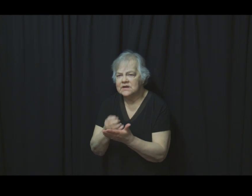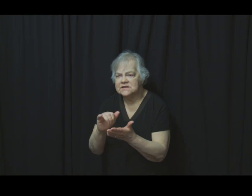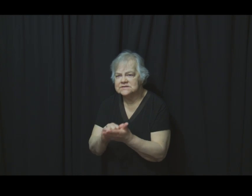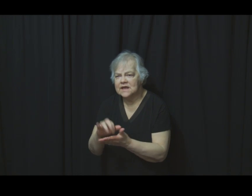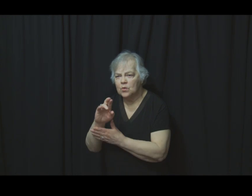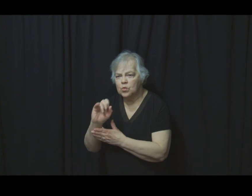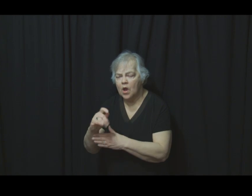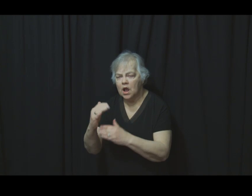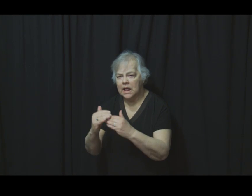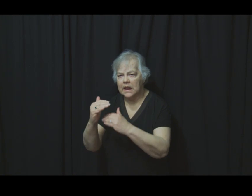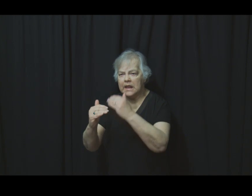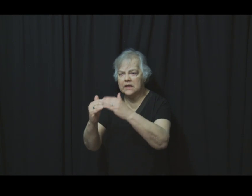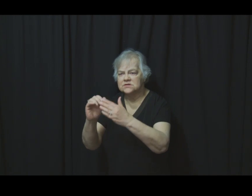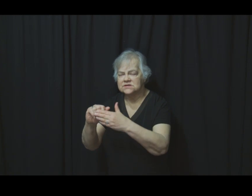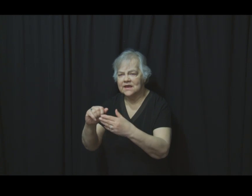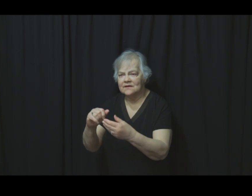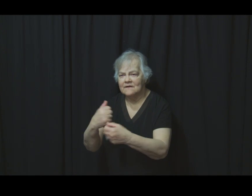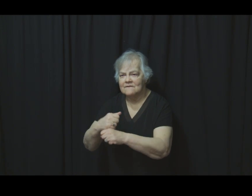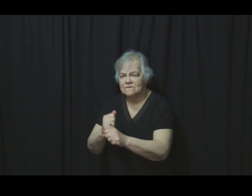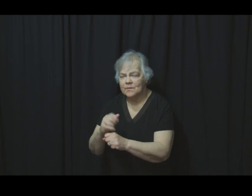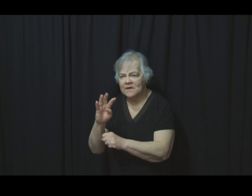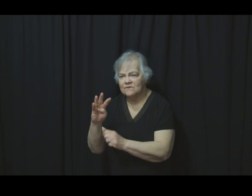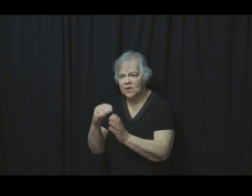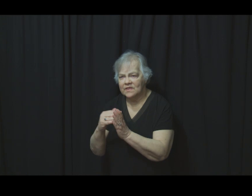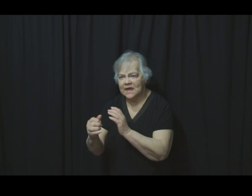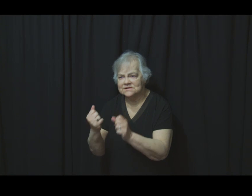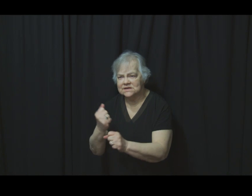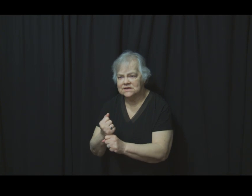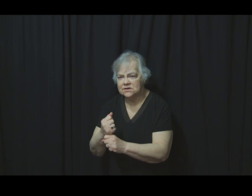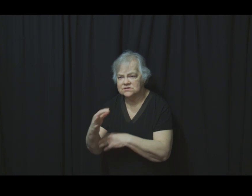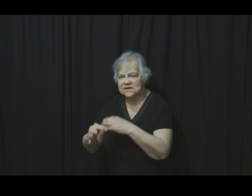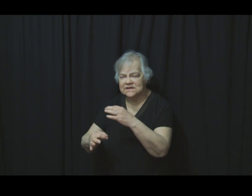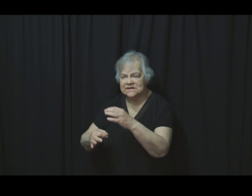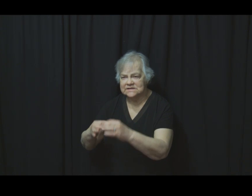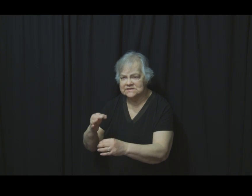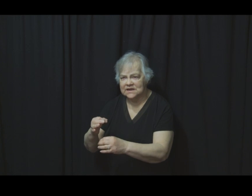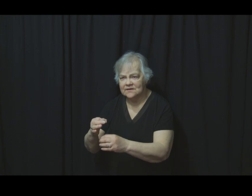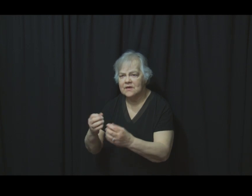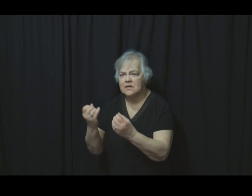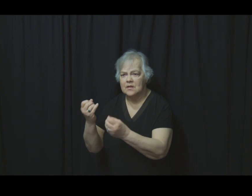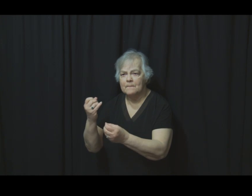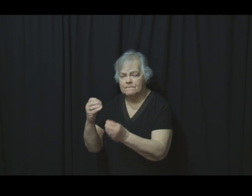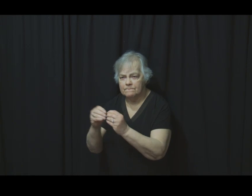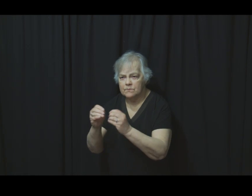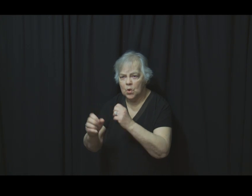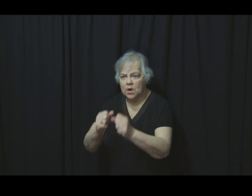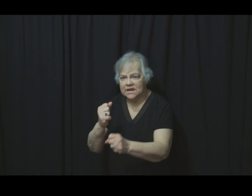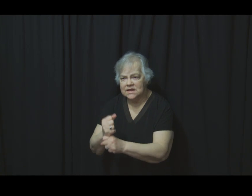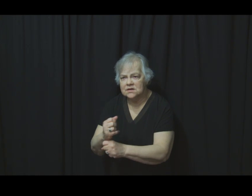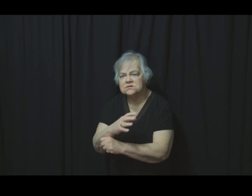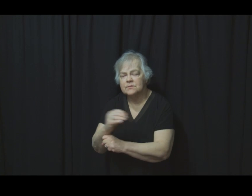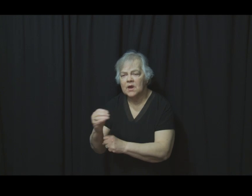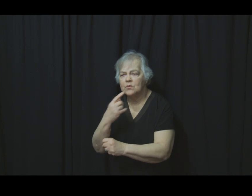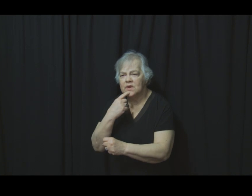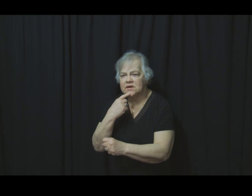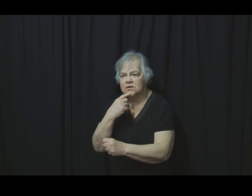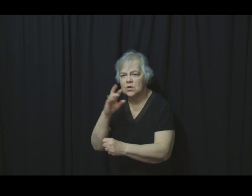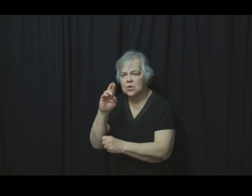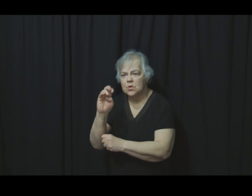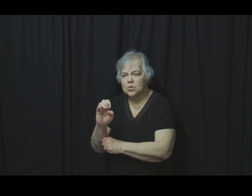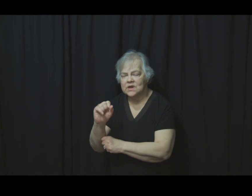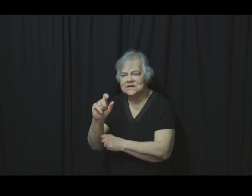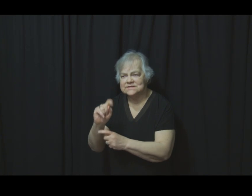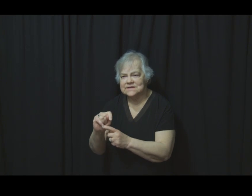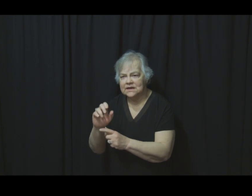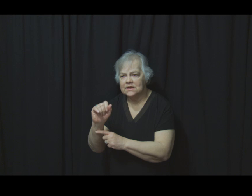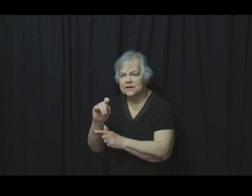layers can somehow form in just 4,000 years instead of the extraordinary amount. We would need evidence that somehow you can reset atomic clocks